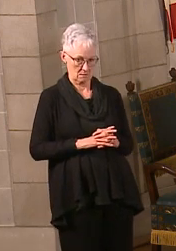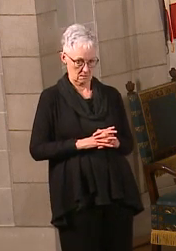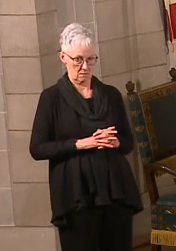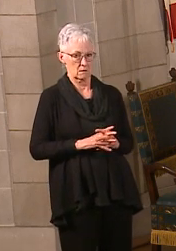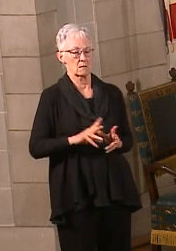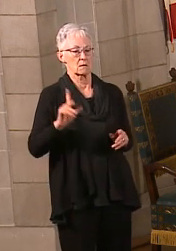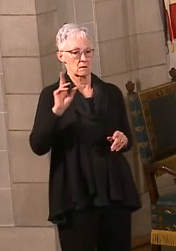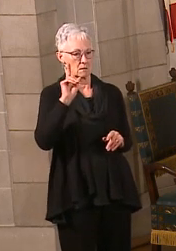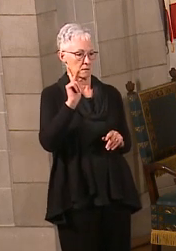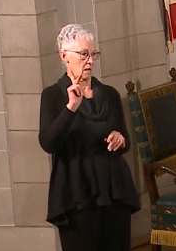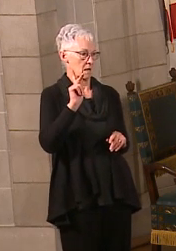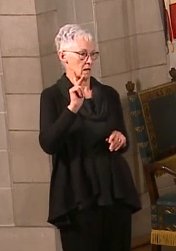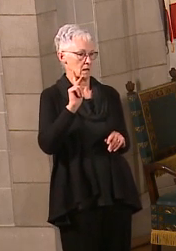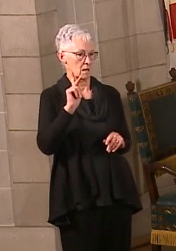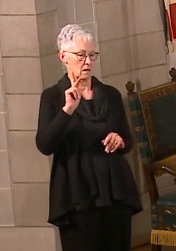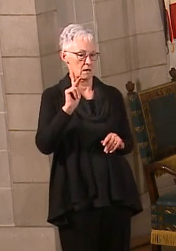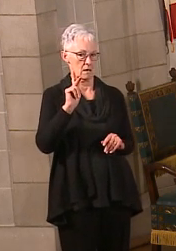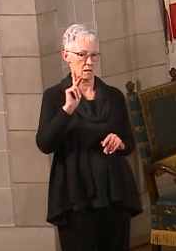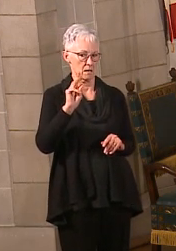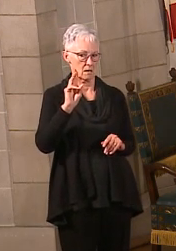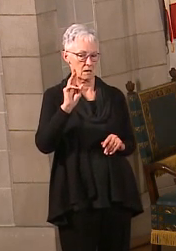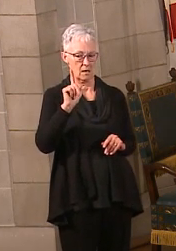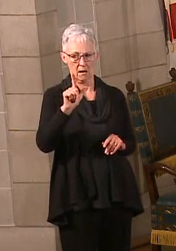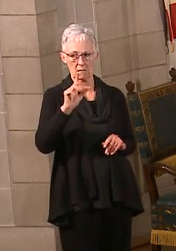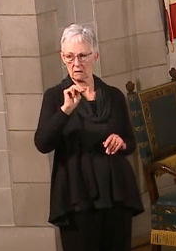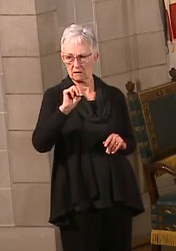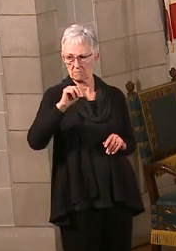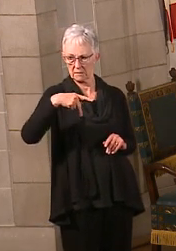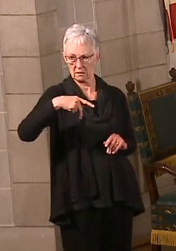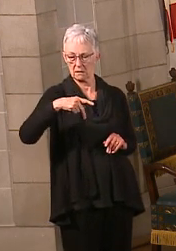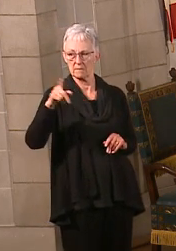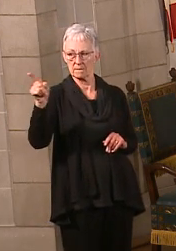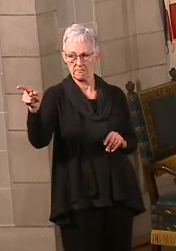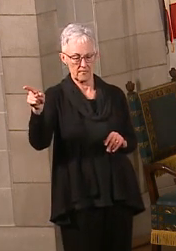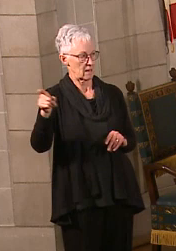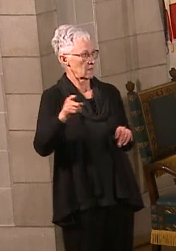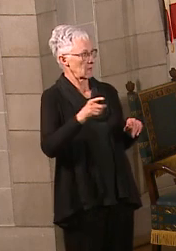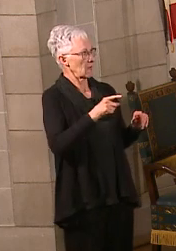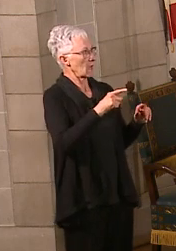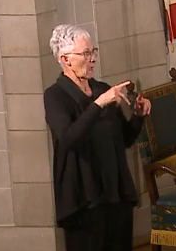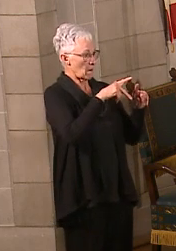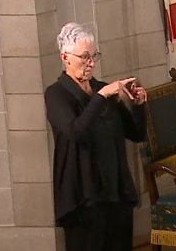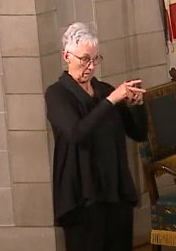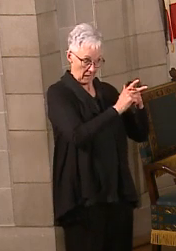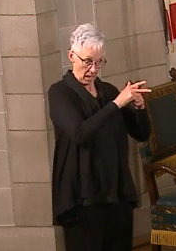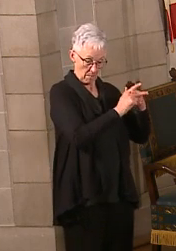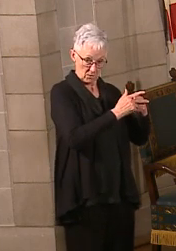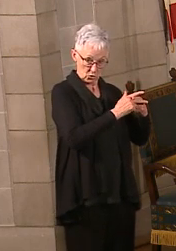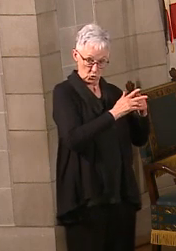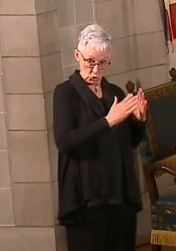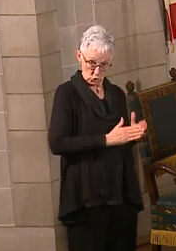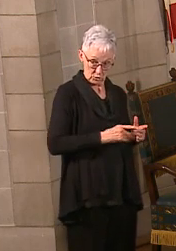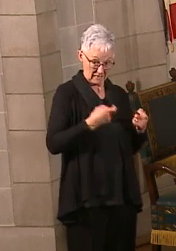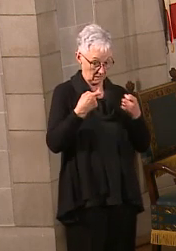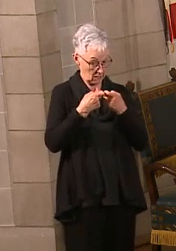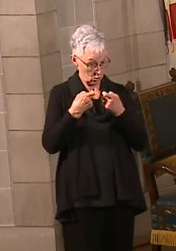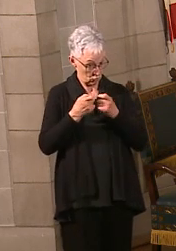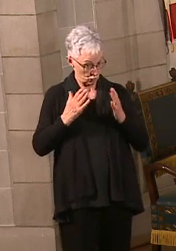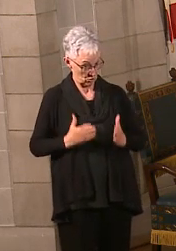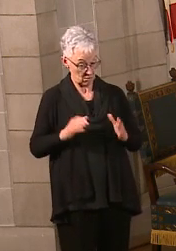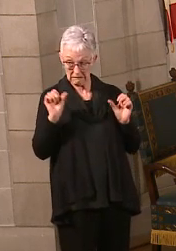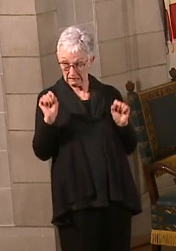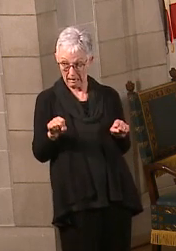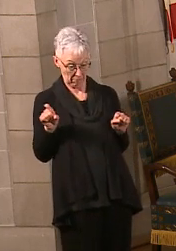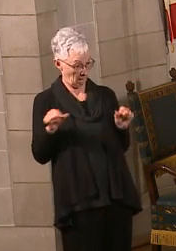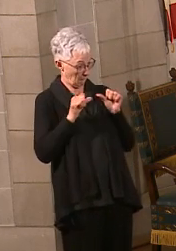from KNOP, can plumbers and electricians still do their jobs? Absolutely, yes. We want people to go to work. We just want them to practice those good social